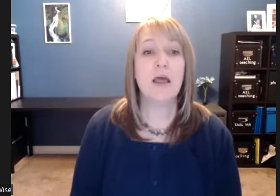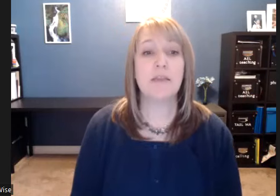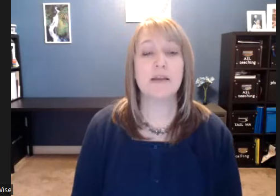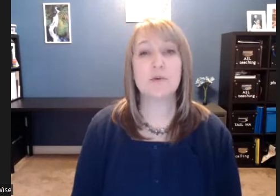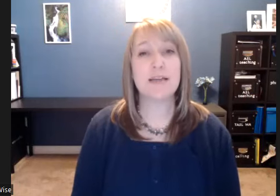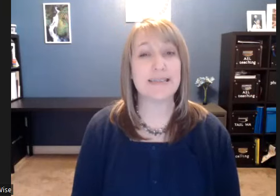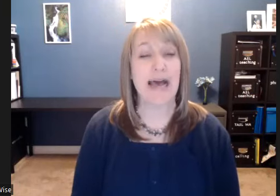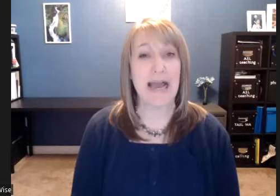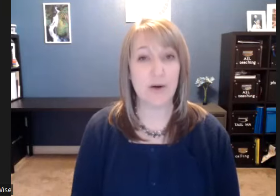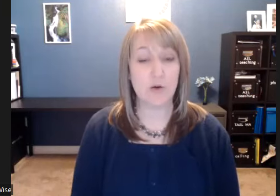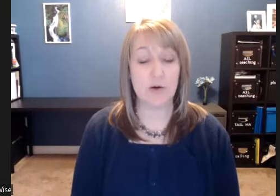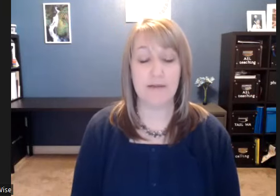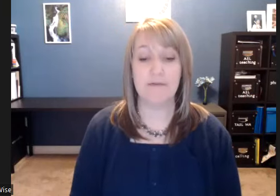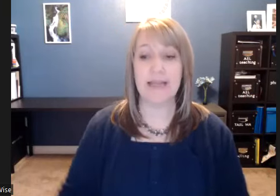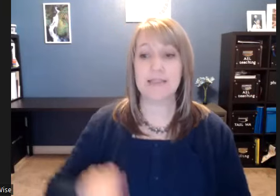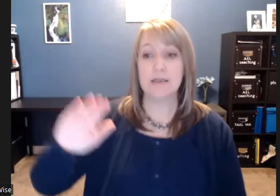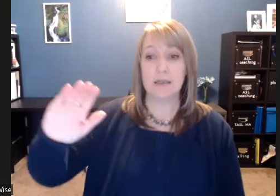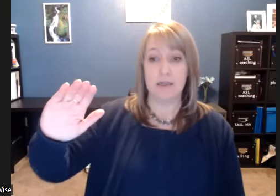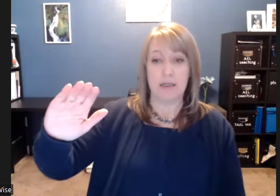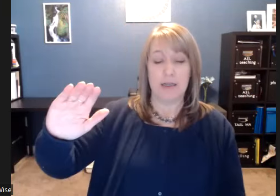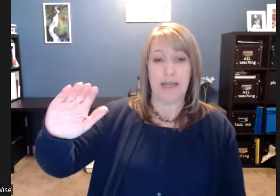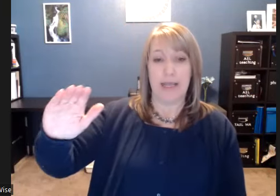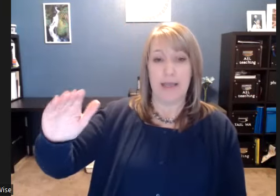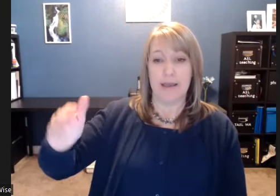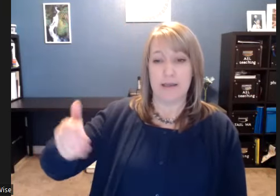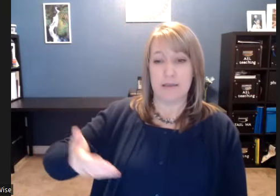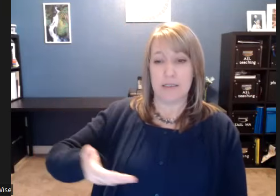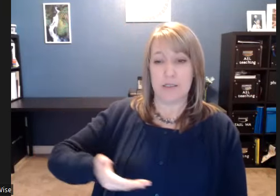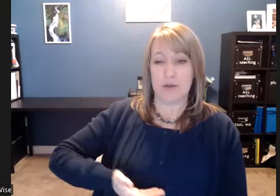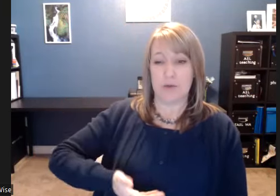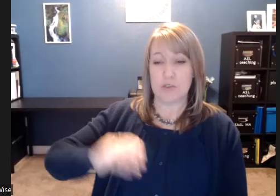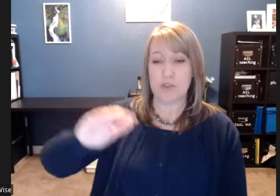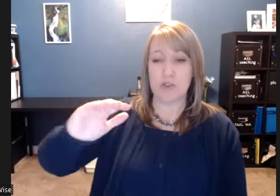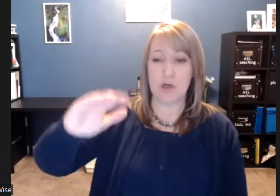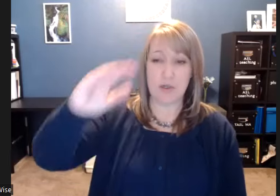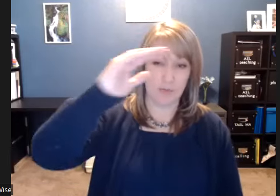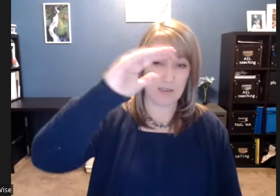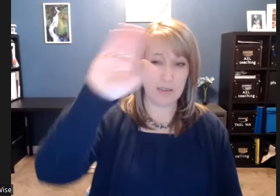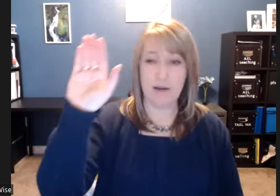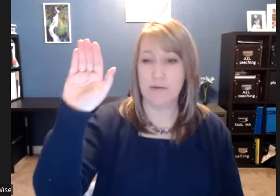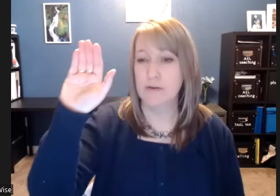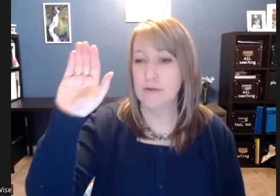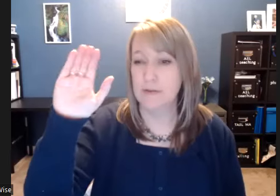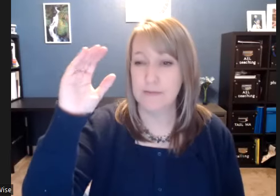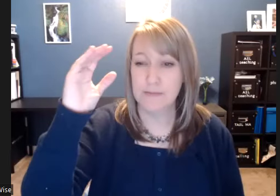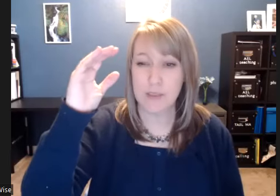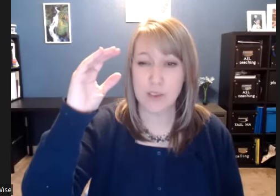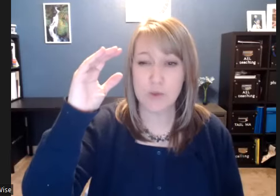The next one is hire or invite. And you start this kind of